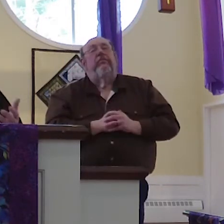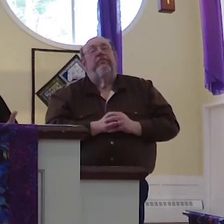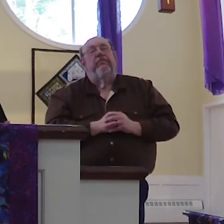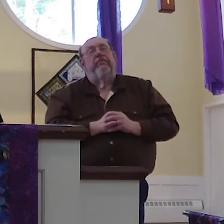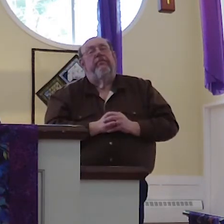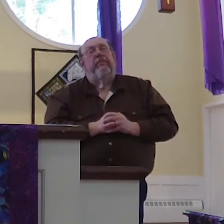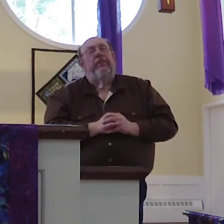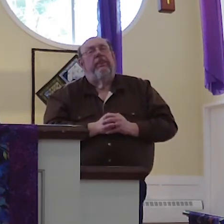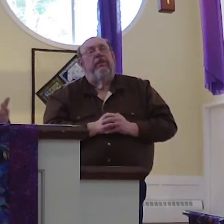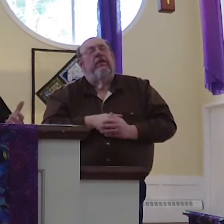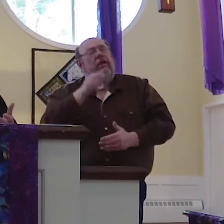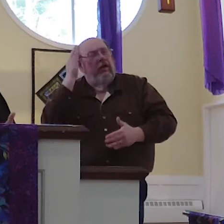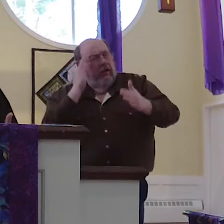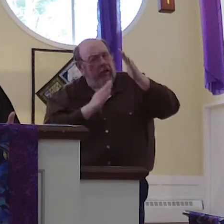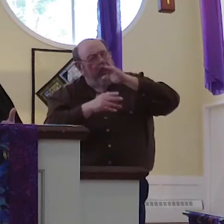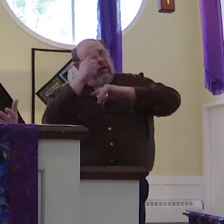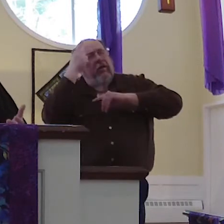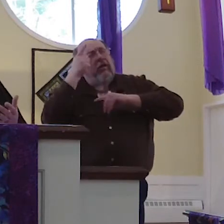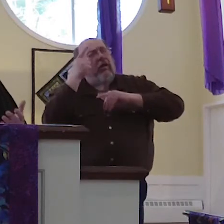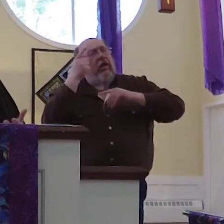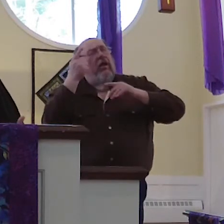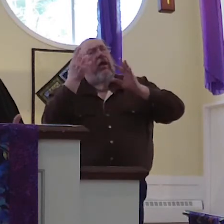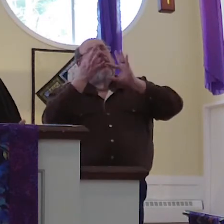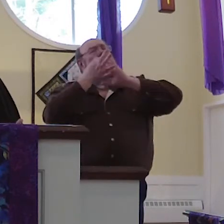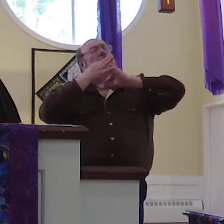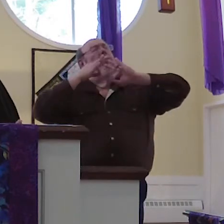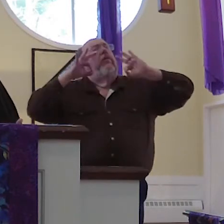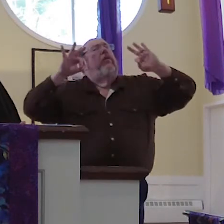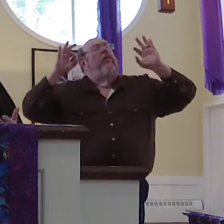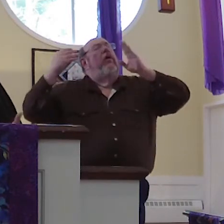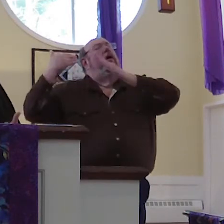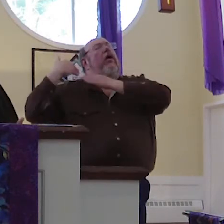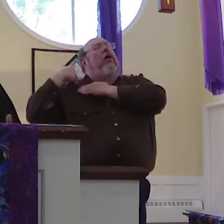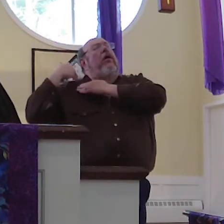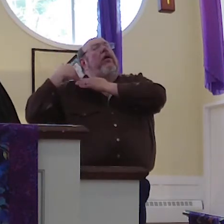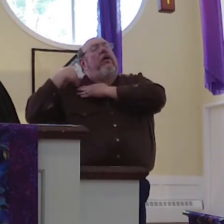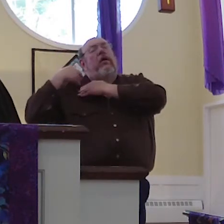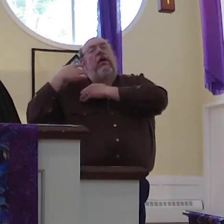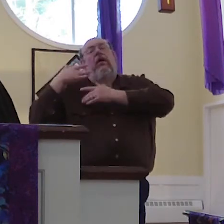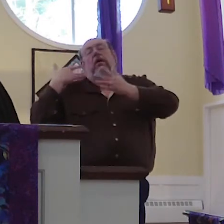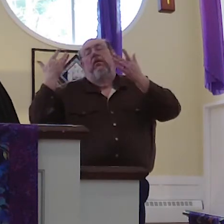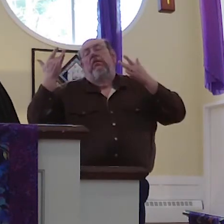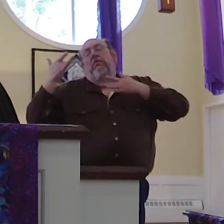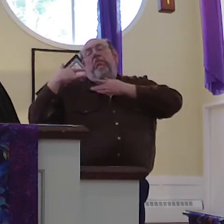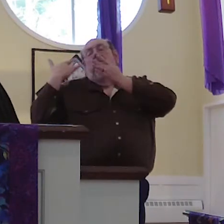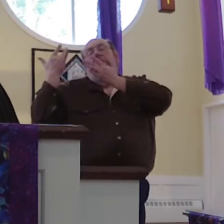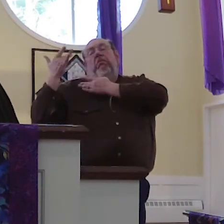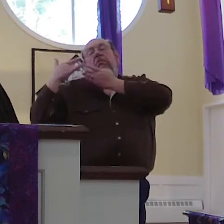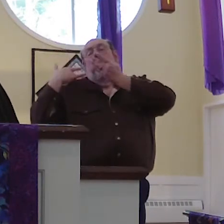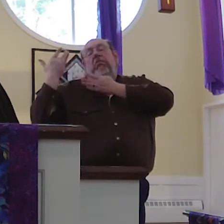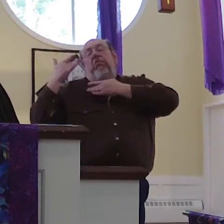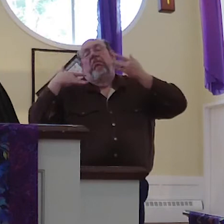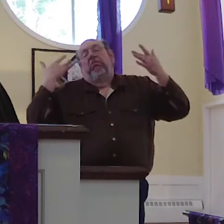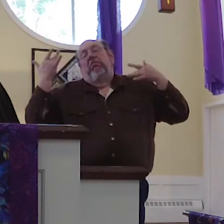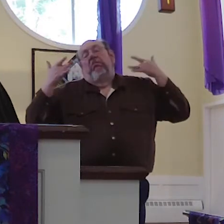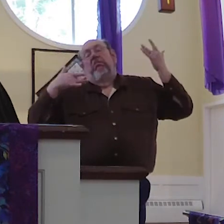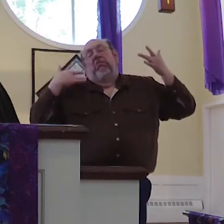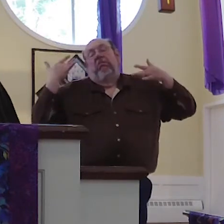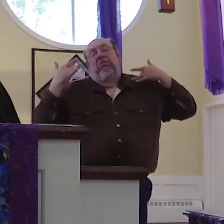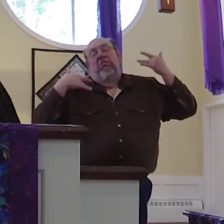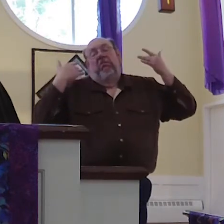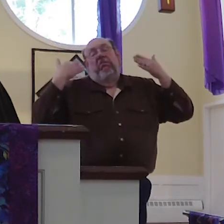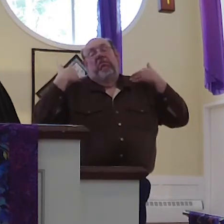And that humbling thought actually frees me up from so much responsibility that I've heaped upon myself unnecessarily.